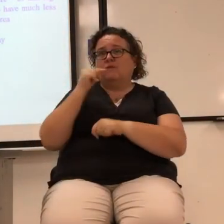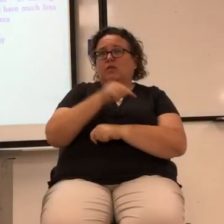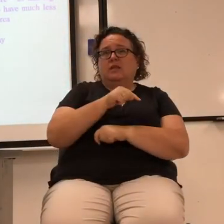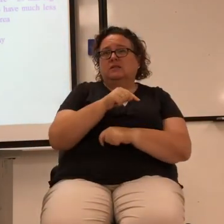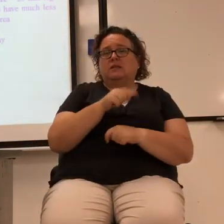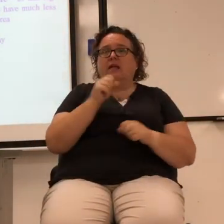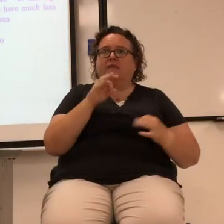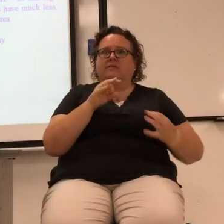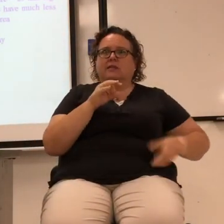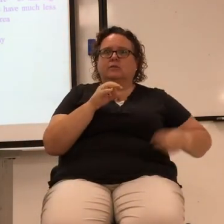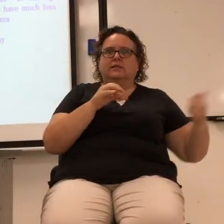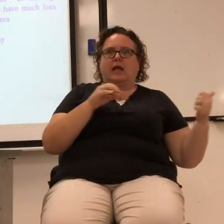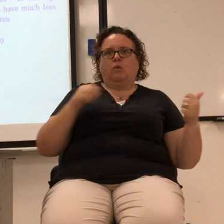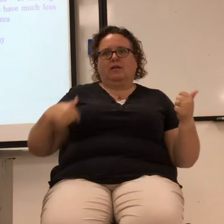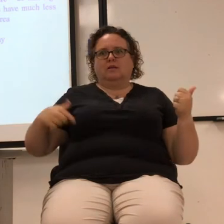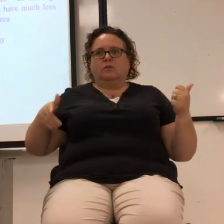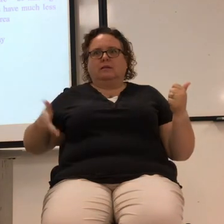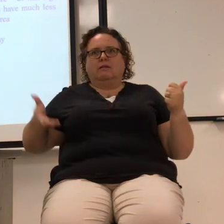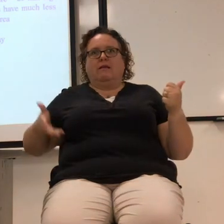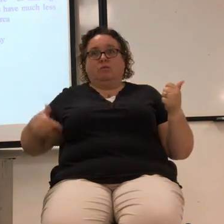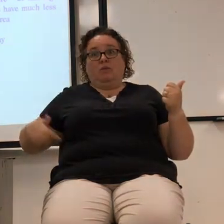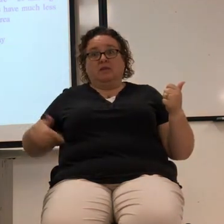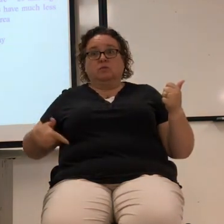think so.